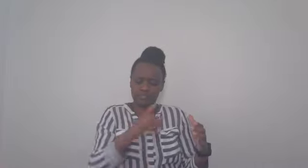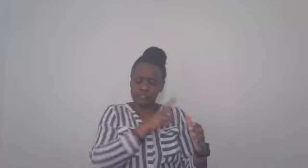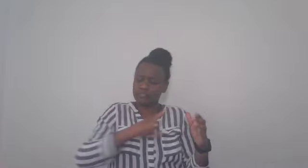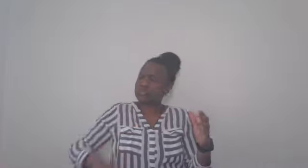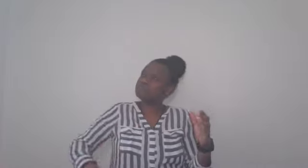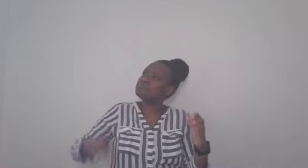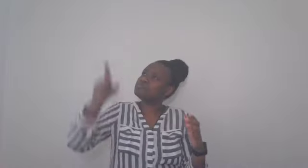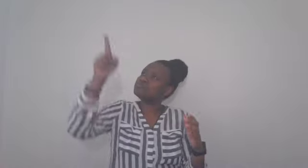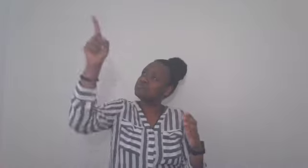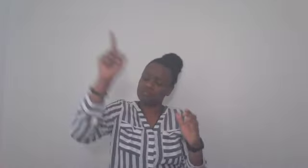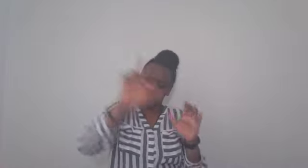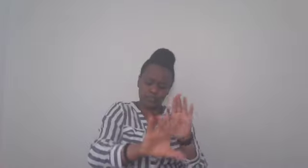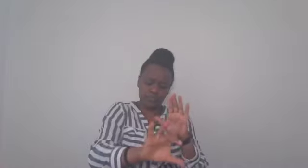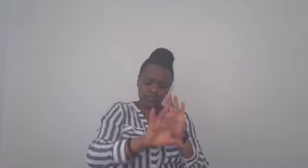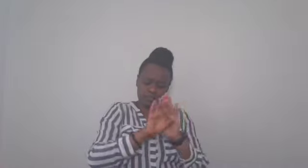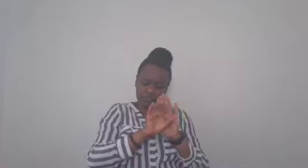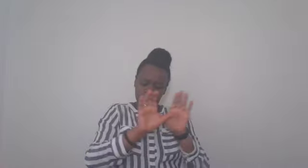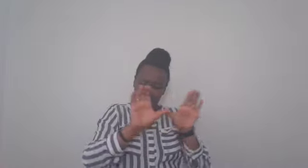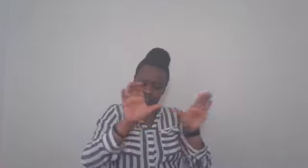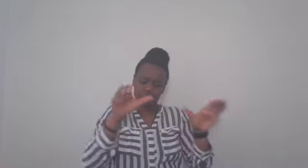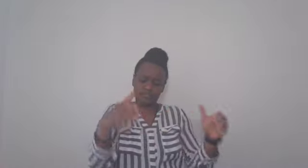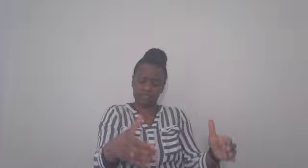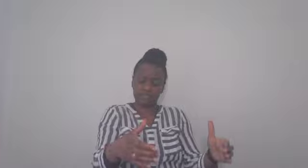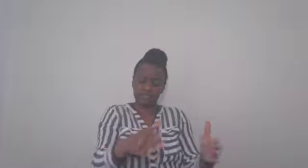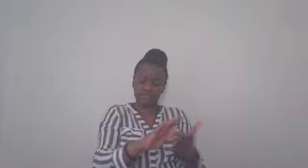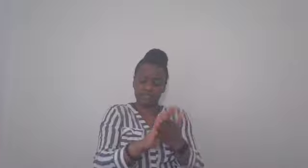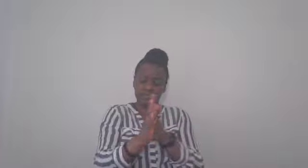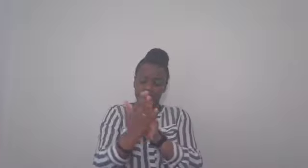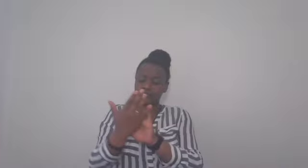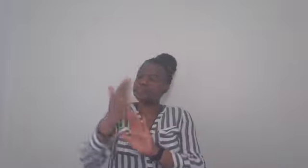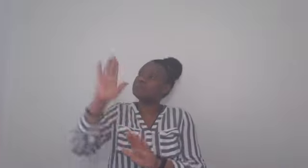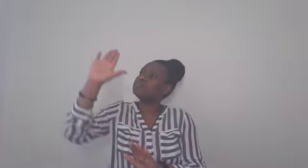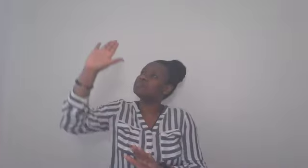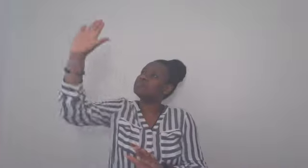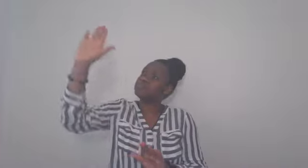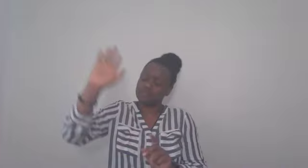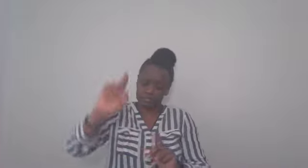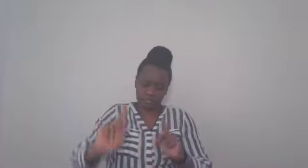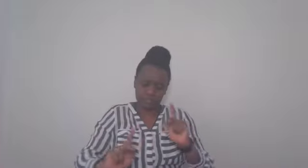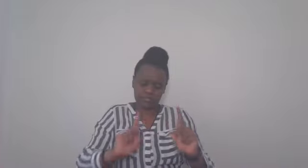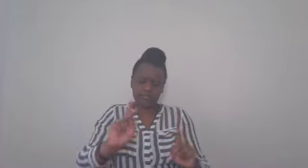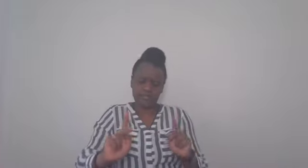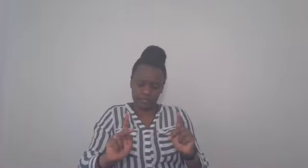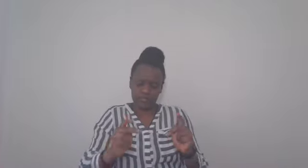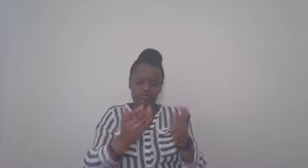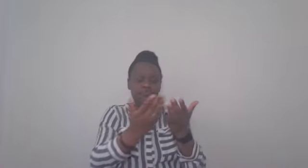Blessed the people the Lord has chosen to be his own.